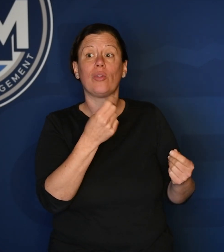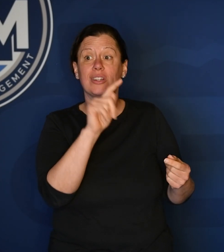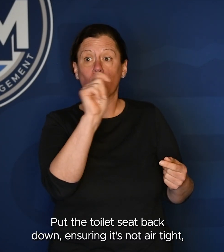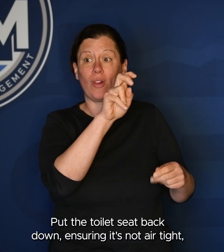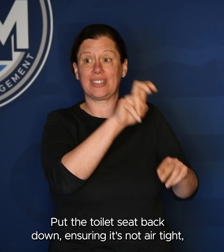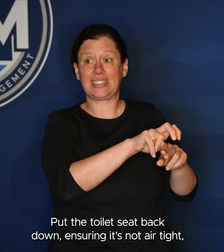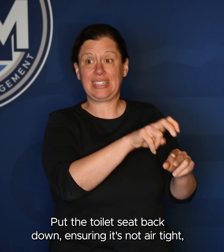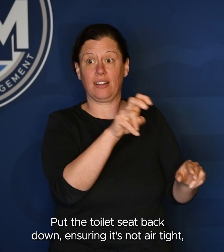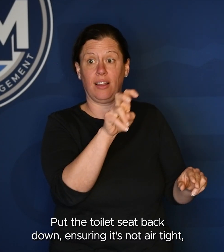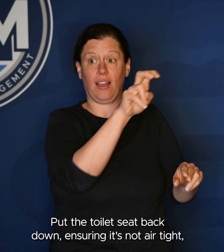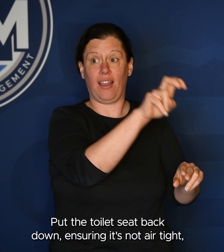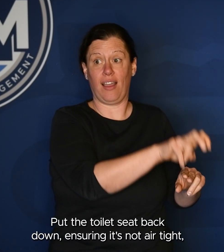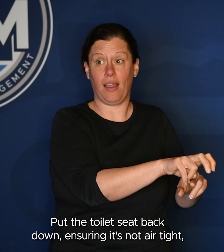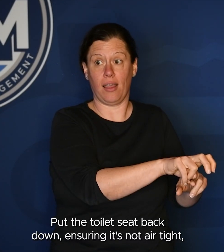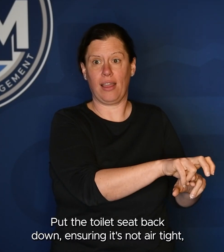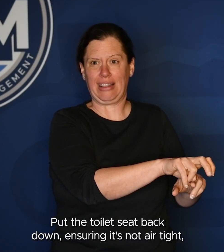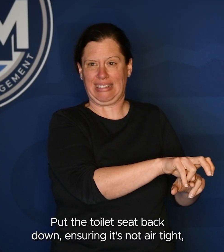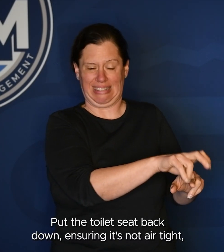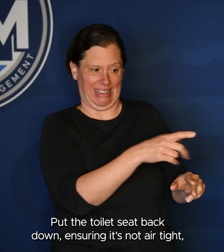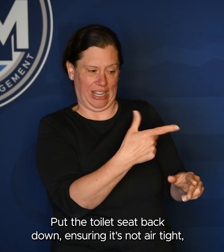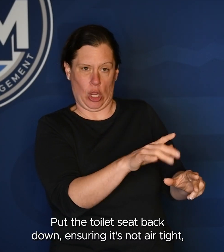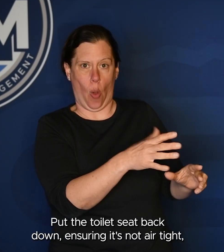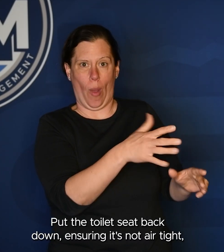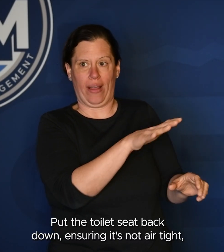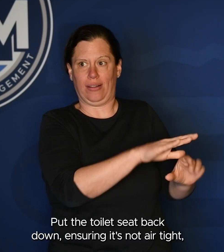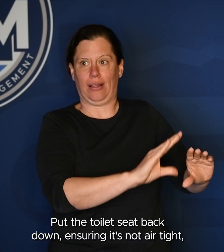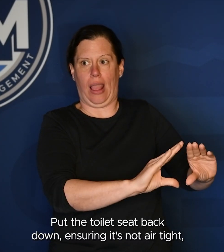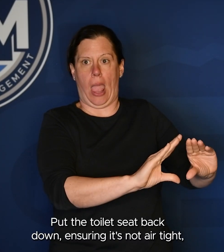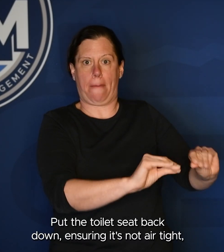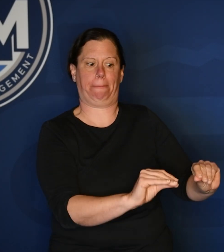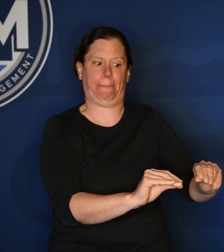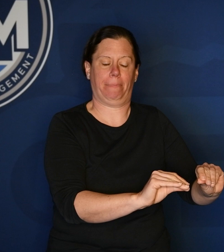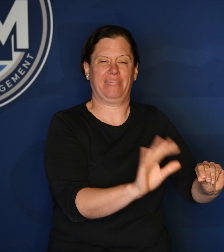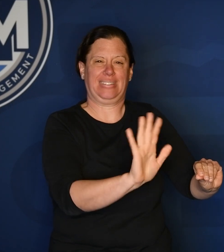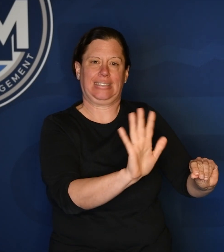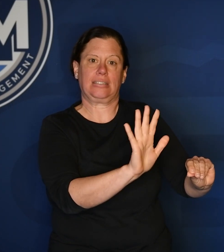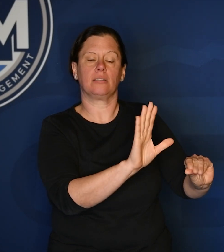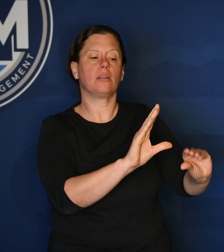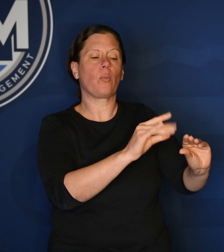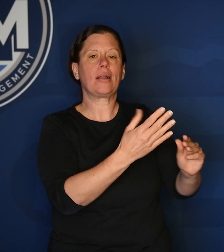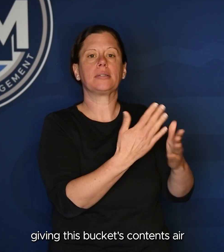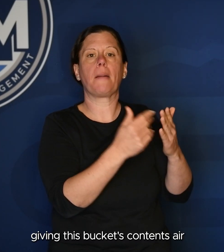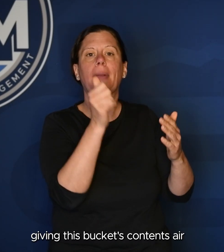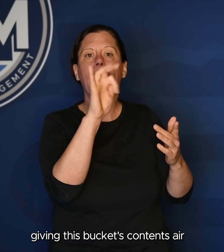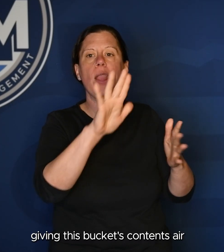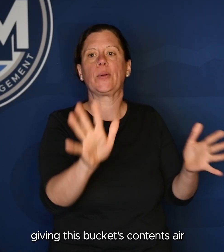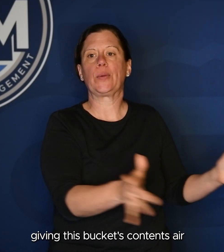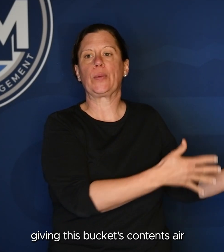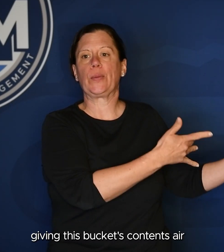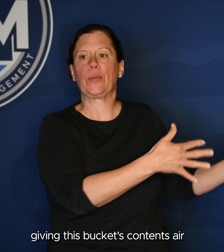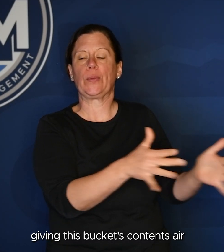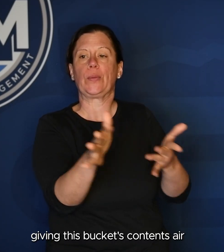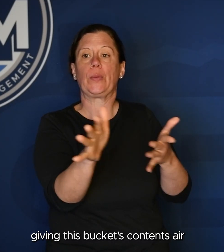Put the toilet seat back down, ensuring it's not airtight. Giving this bucket's contents